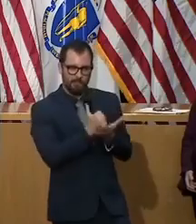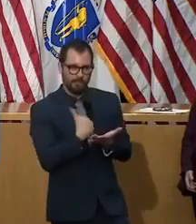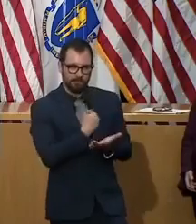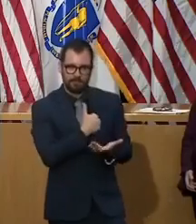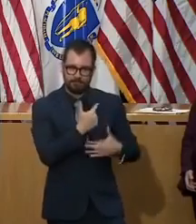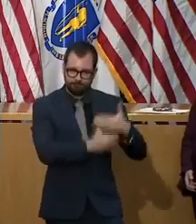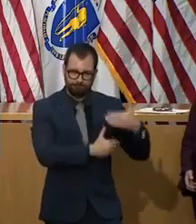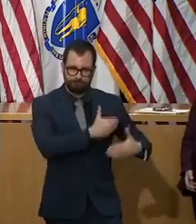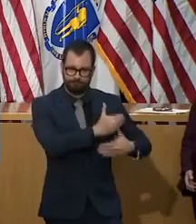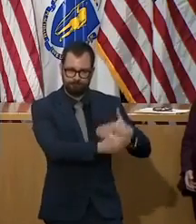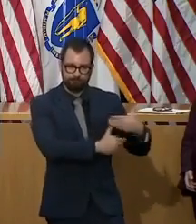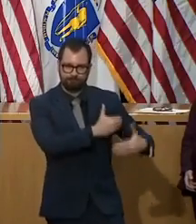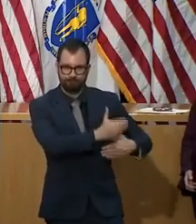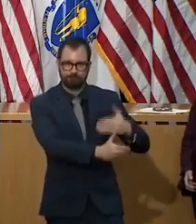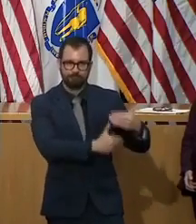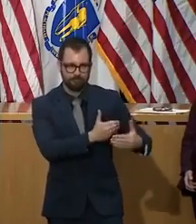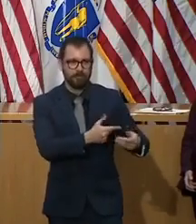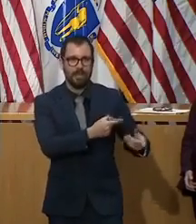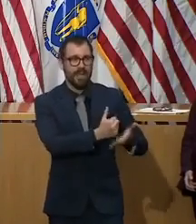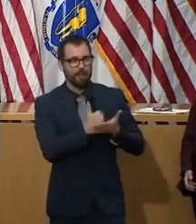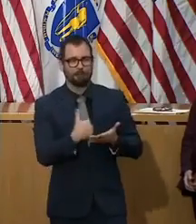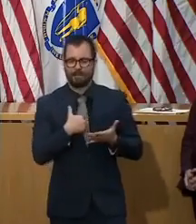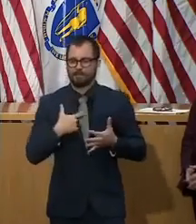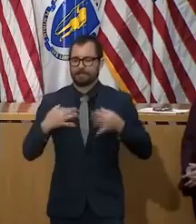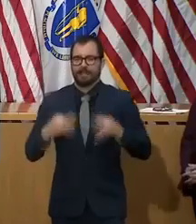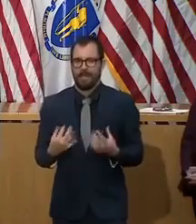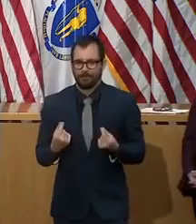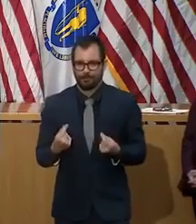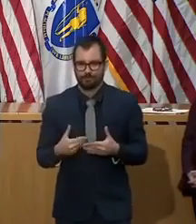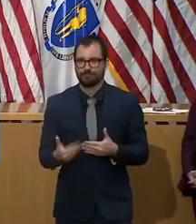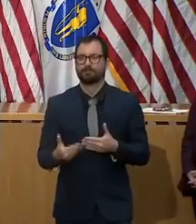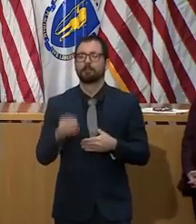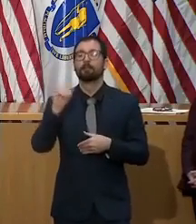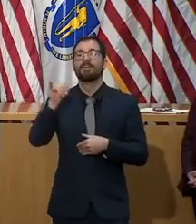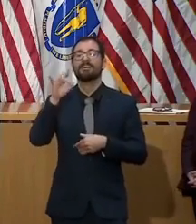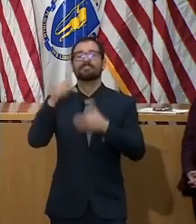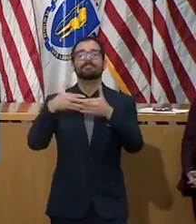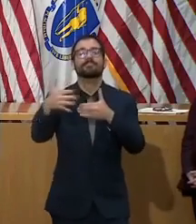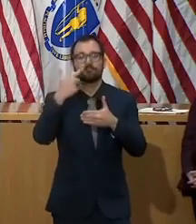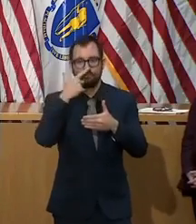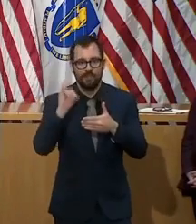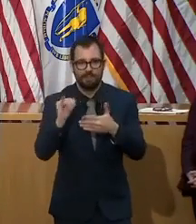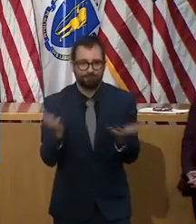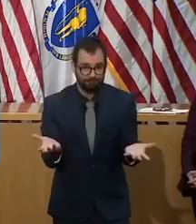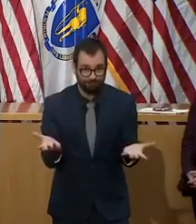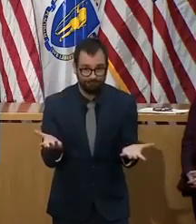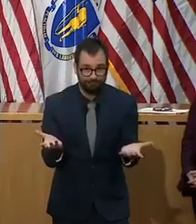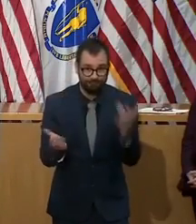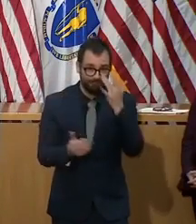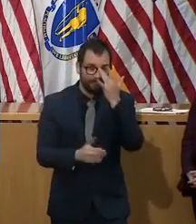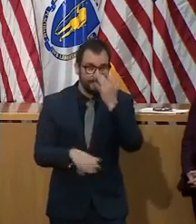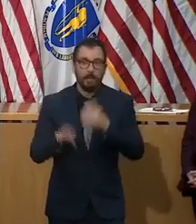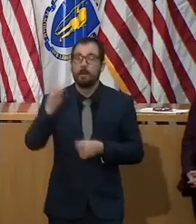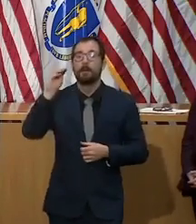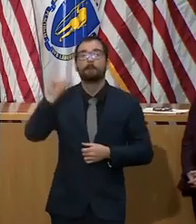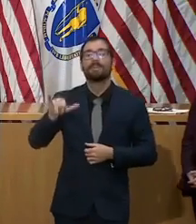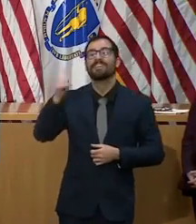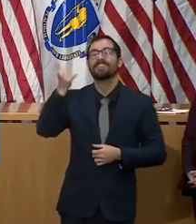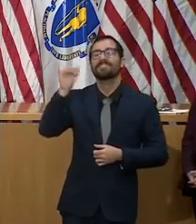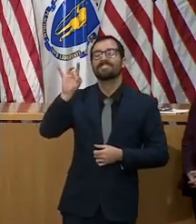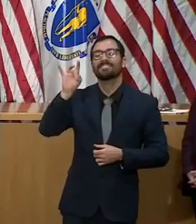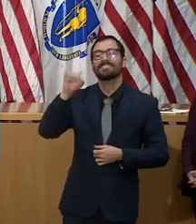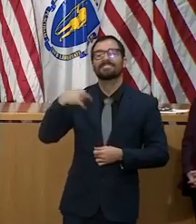us think through, so that when we get to the 18th, there will be guidance that we can make available to people. And remember, this is a phased